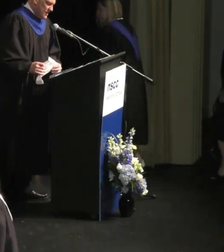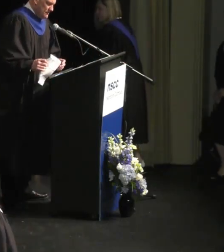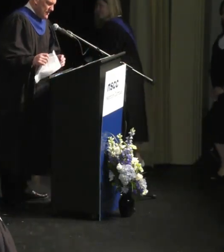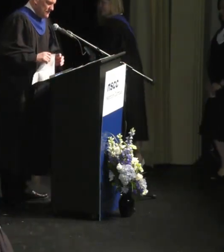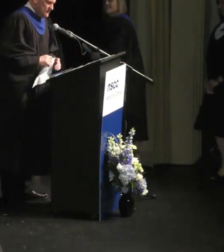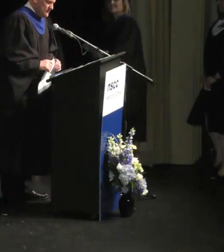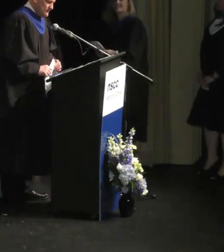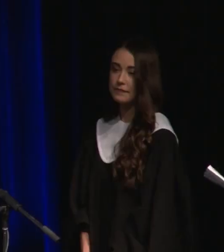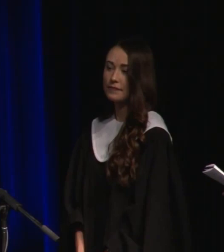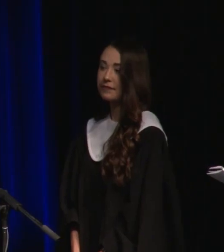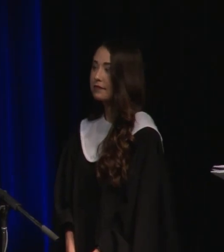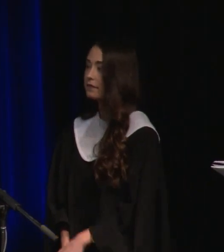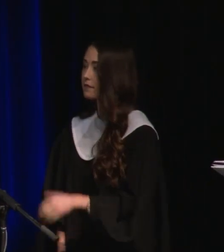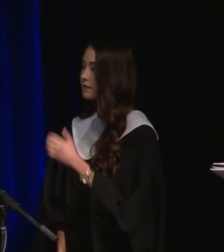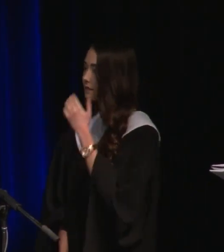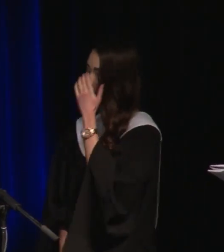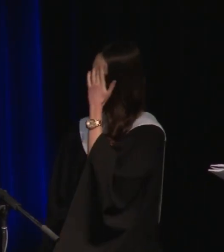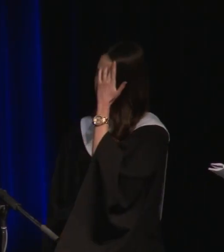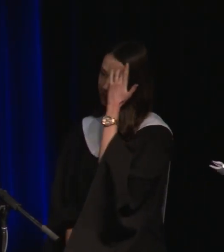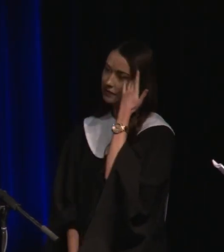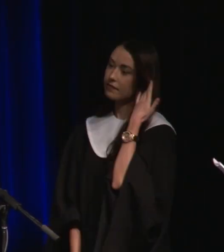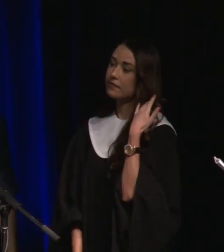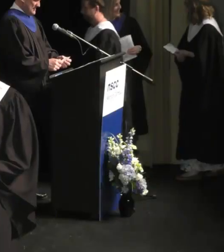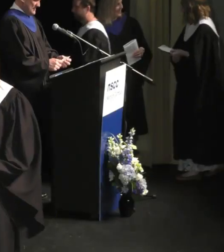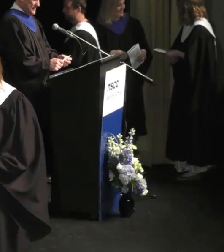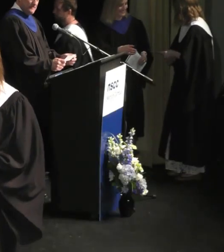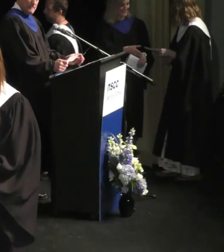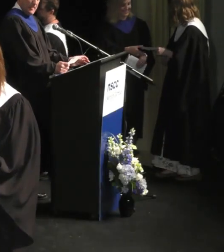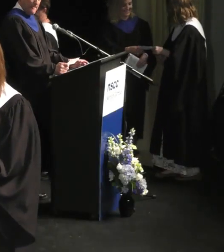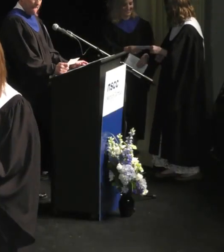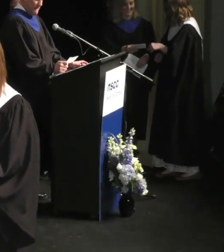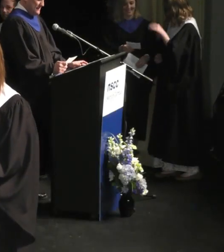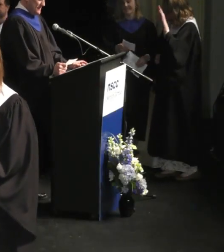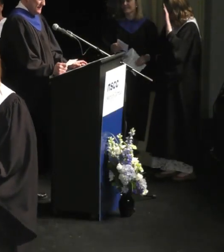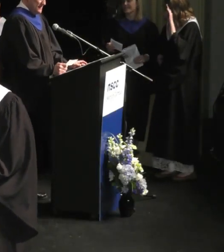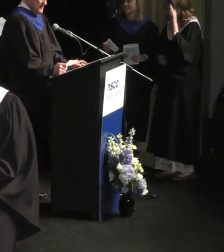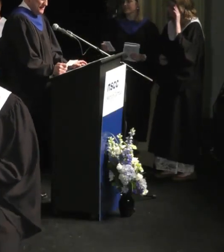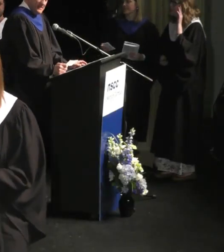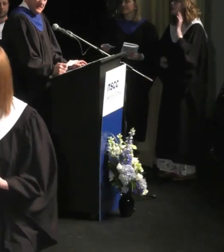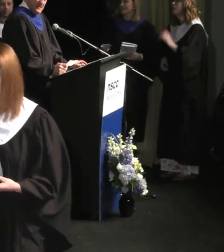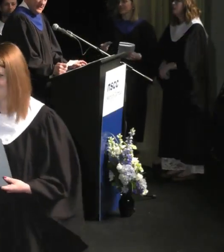Ladies and gentlemen, it is a tradition in the community college.